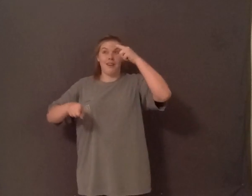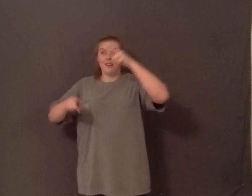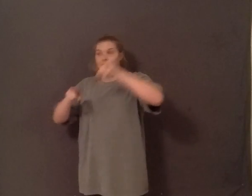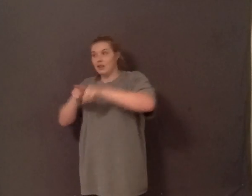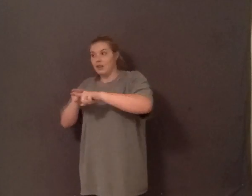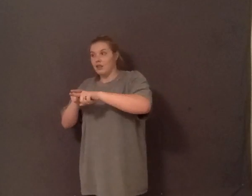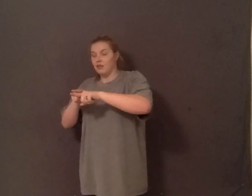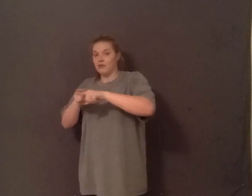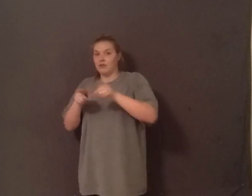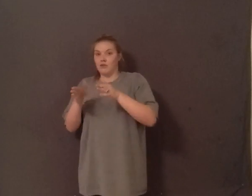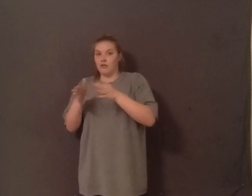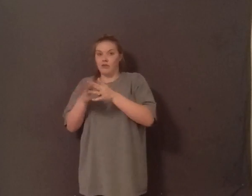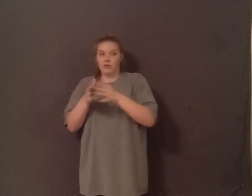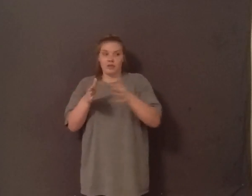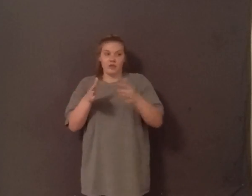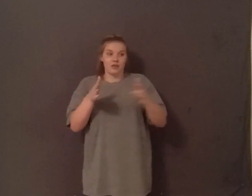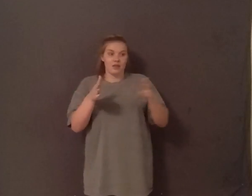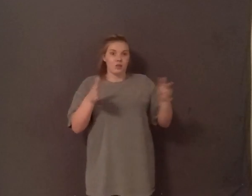will experience stress.